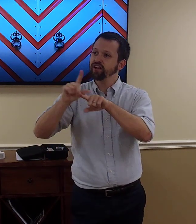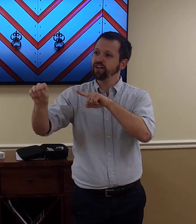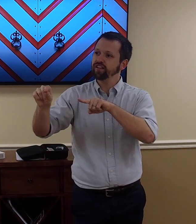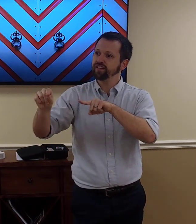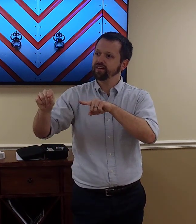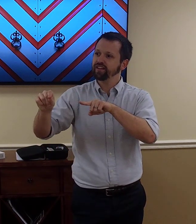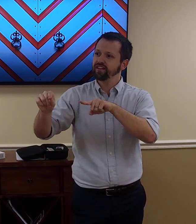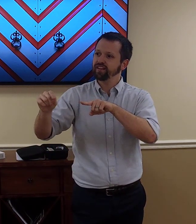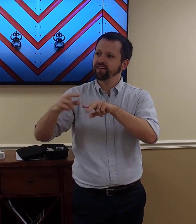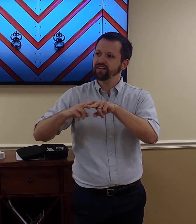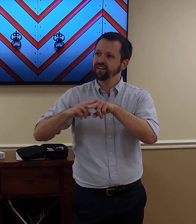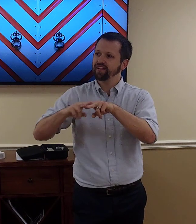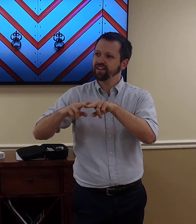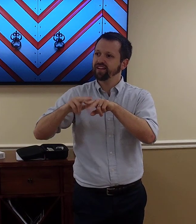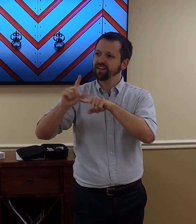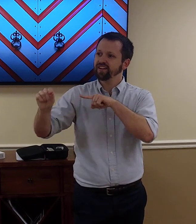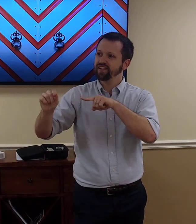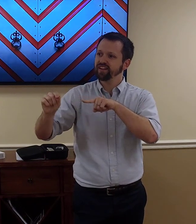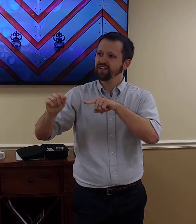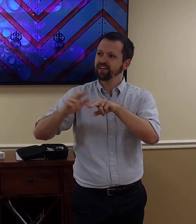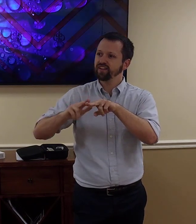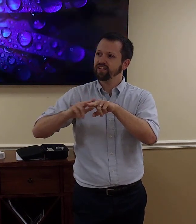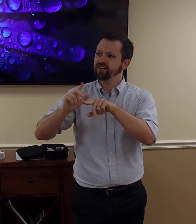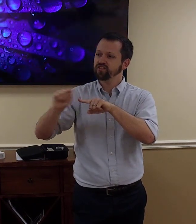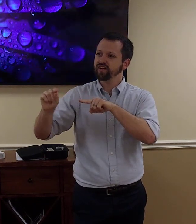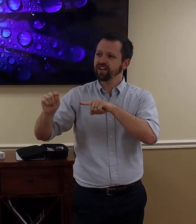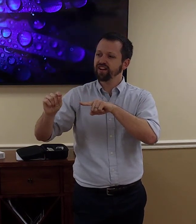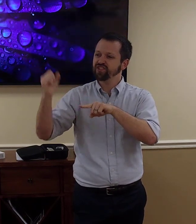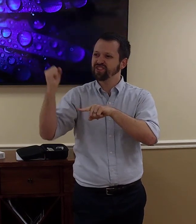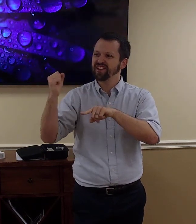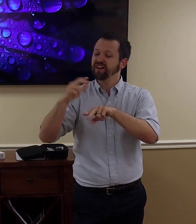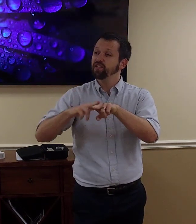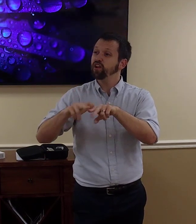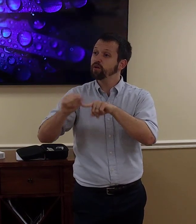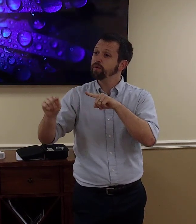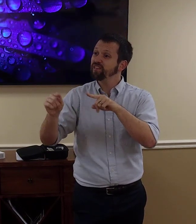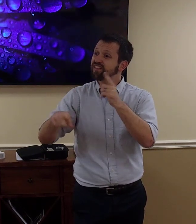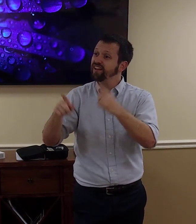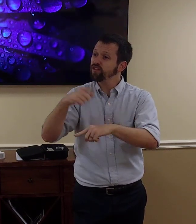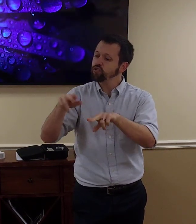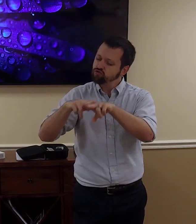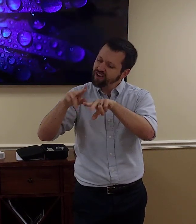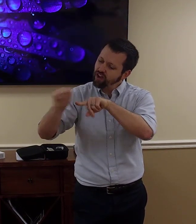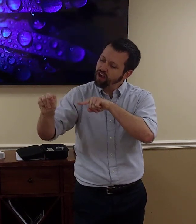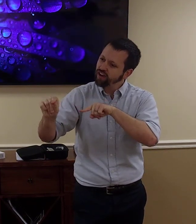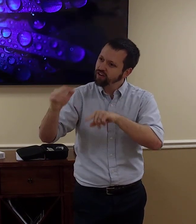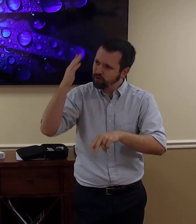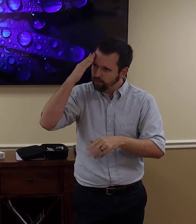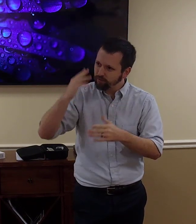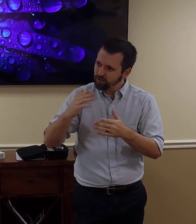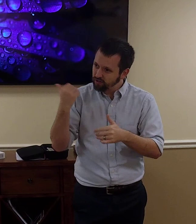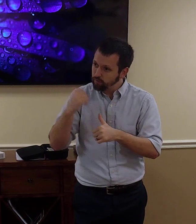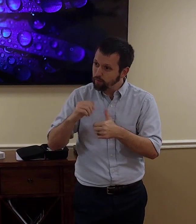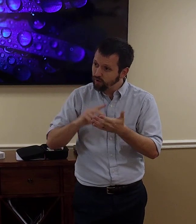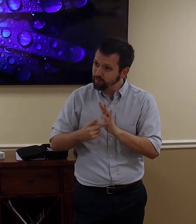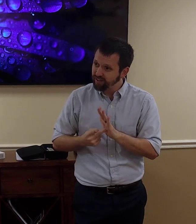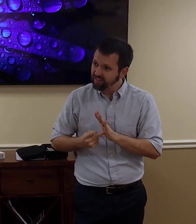Gone? Train, oh yeah, choo-choo, yeah. Train Gone? No, you remember the sign? That looks like it right there. You remember what it means?